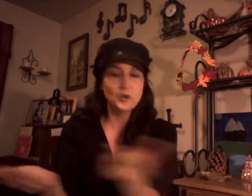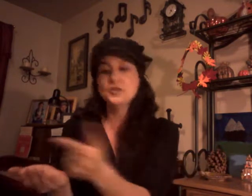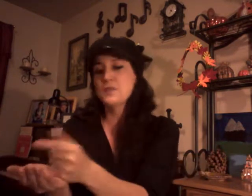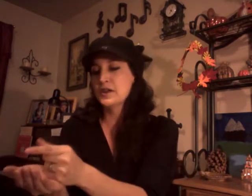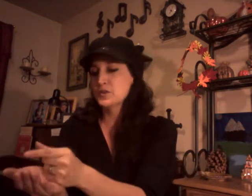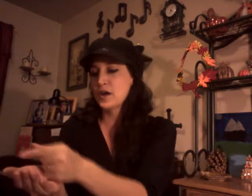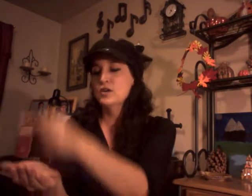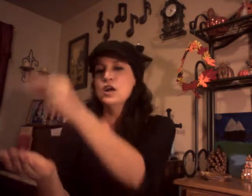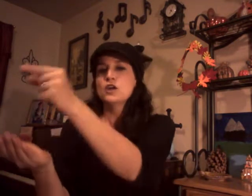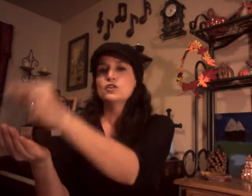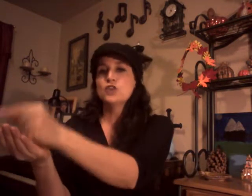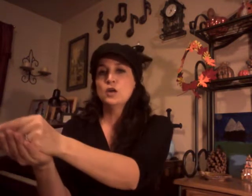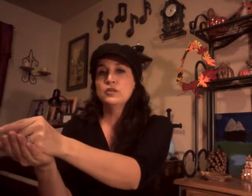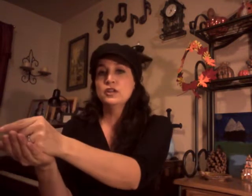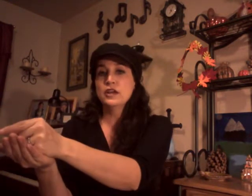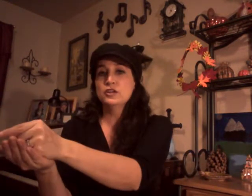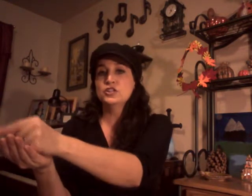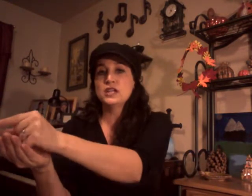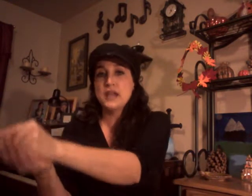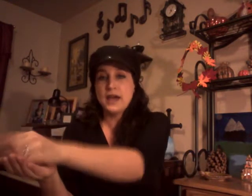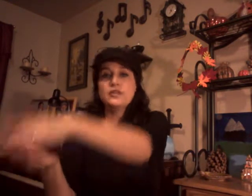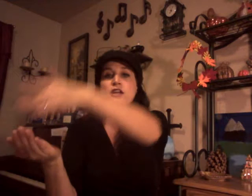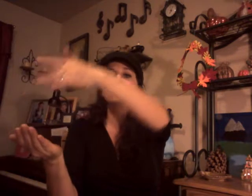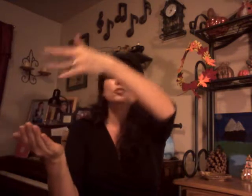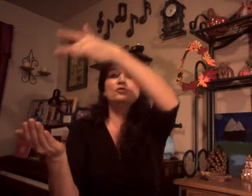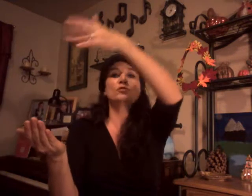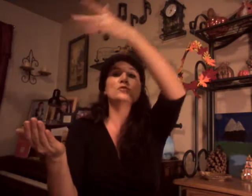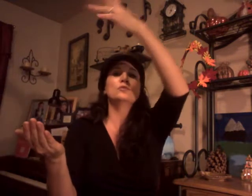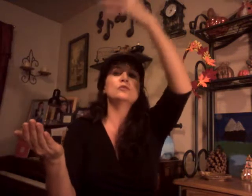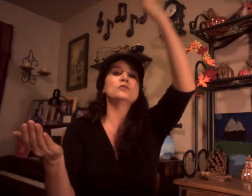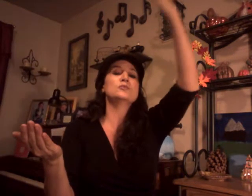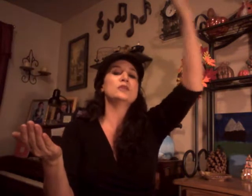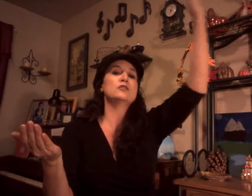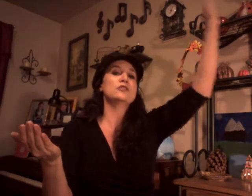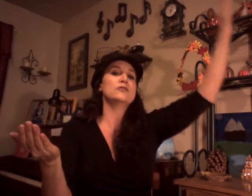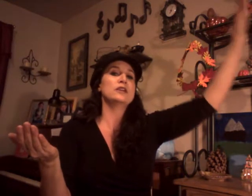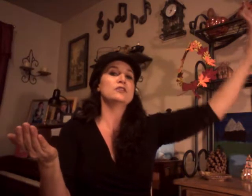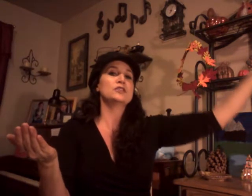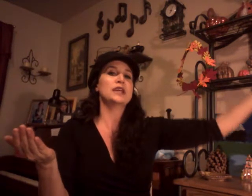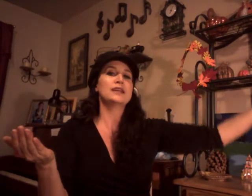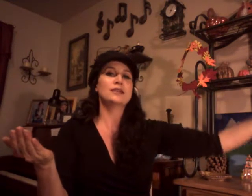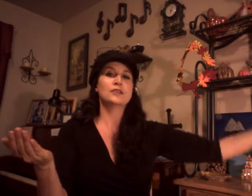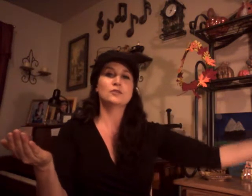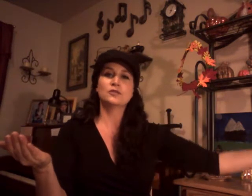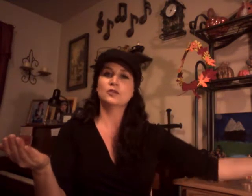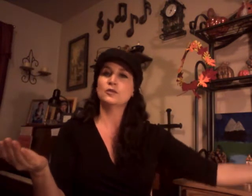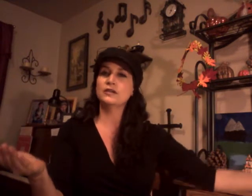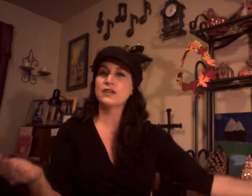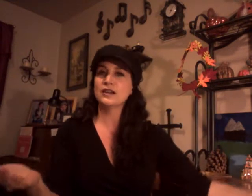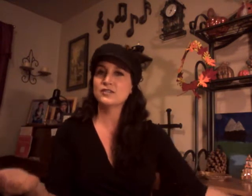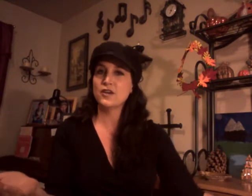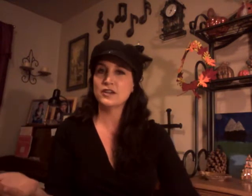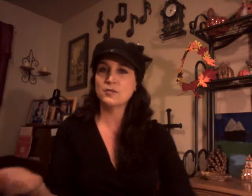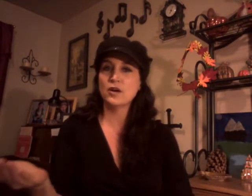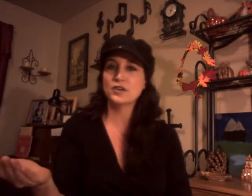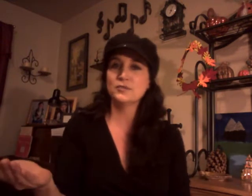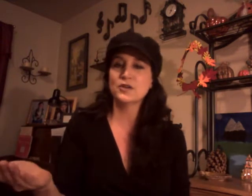you might as well. You start with the letter G, and then you sprinkle your fingers like, the glory of God is falling upon you,